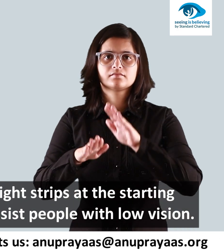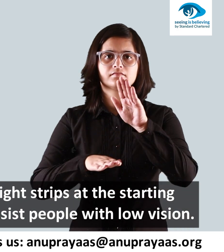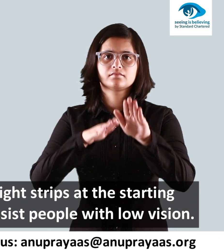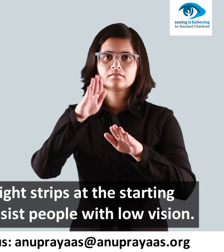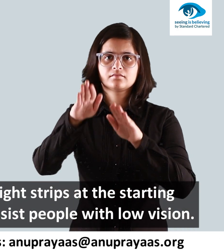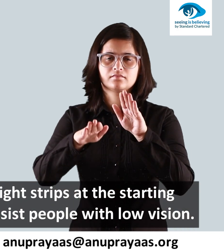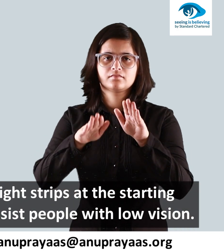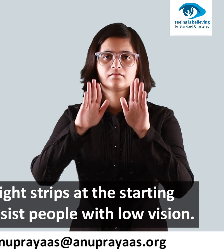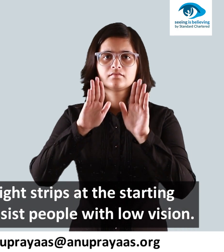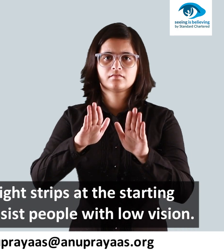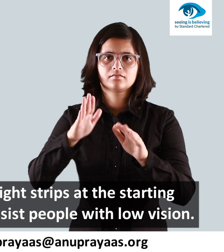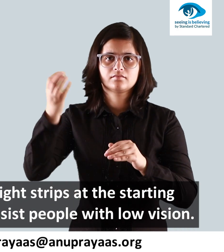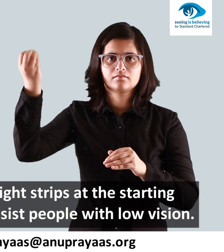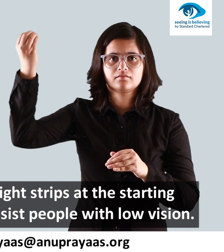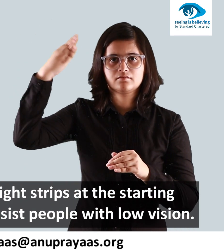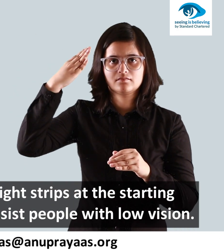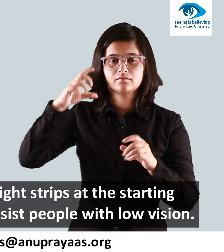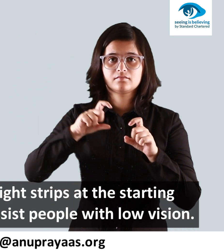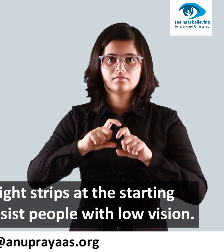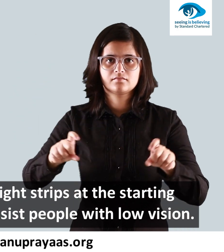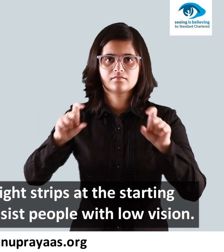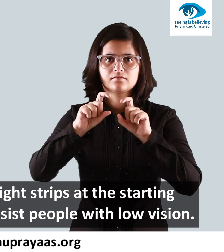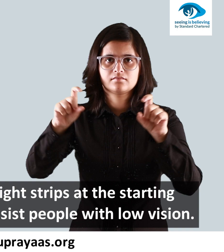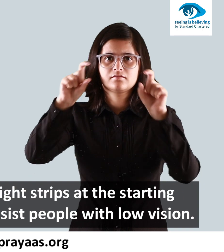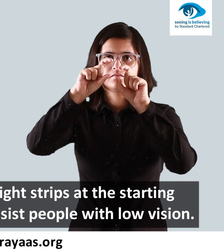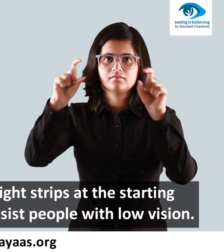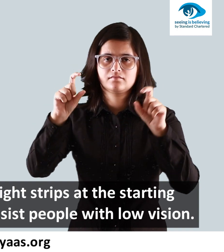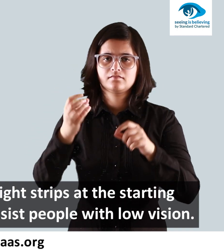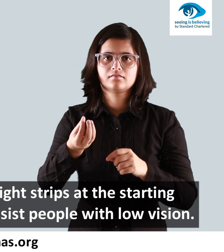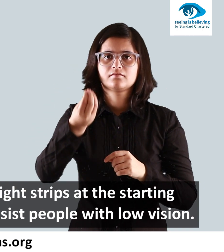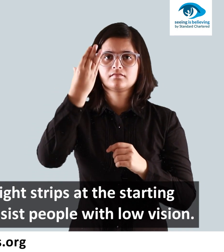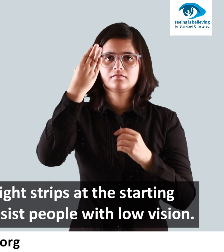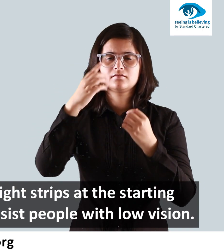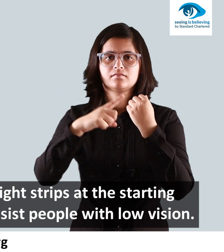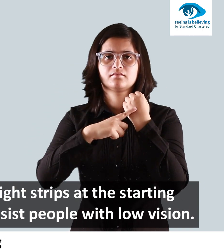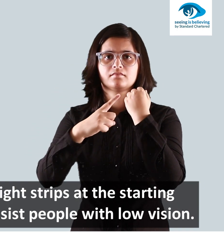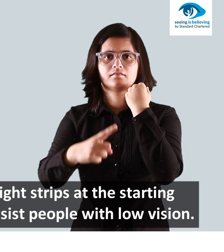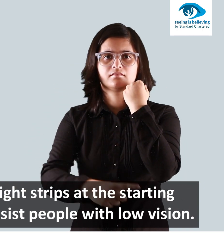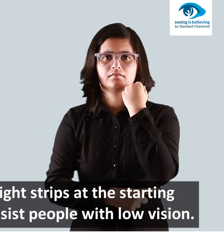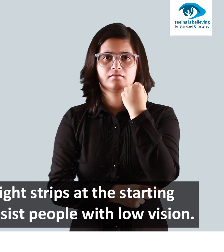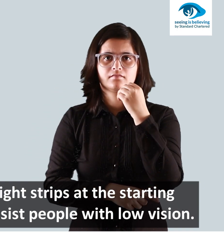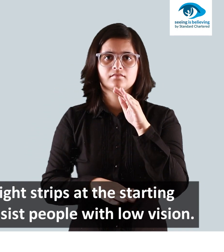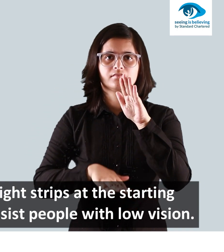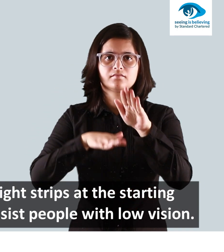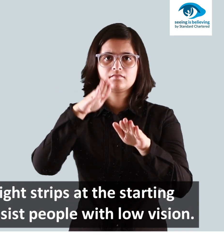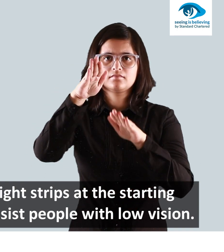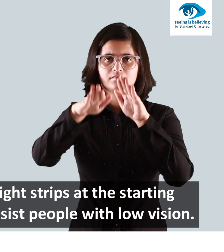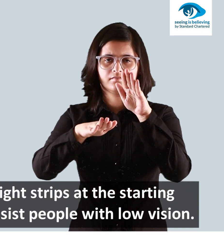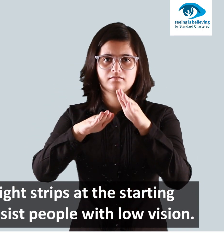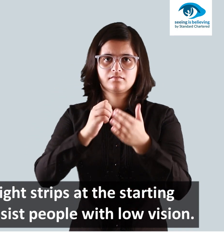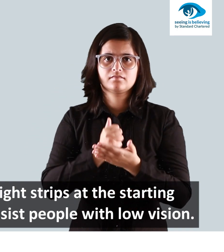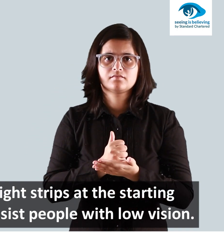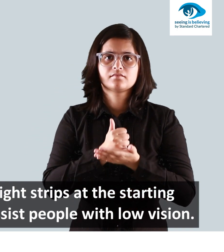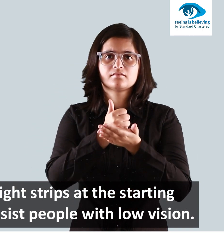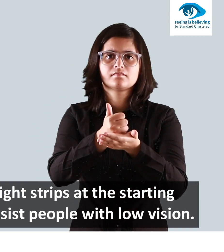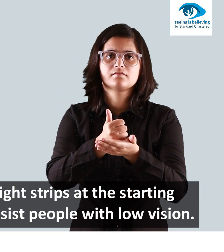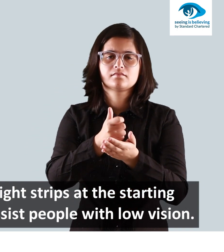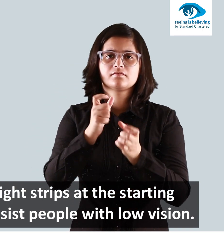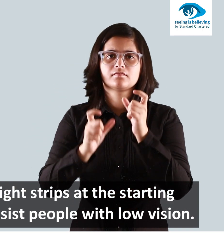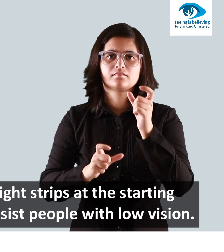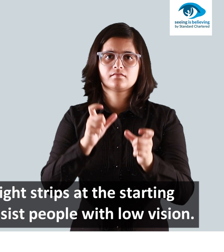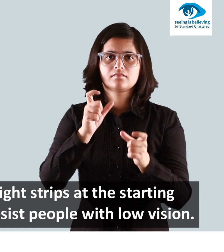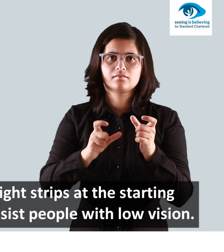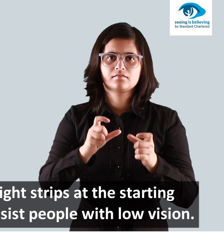The stairs have reflective light strips at the starting and the end of the stairs to assist